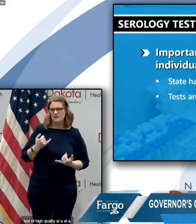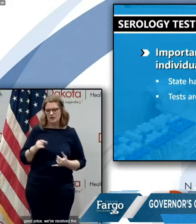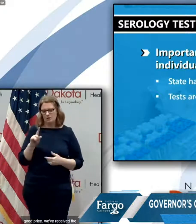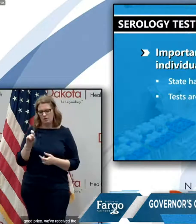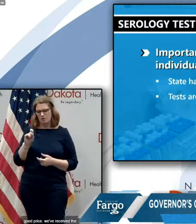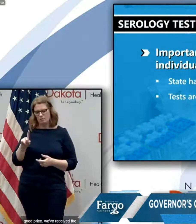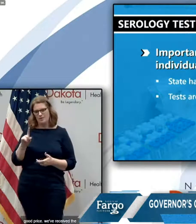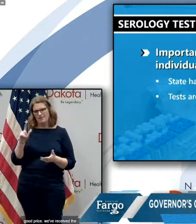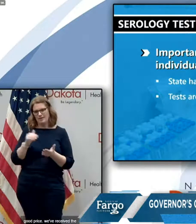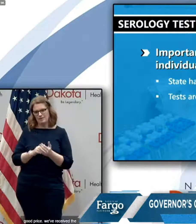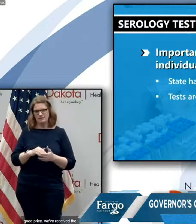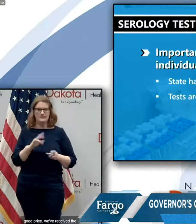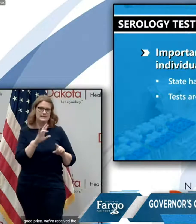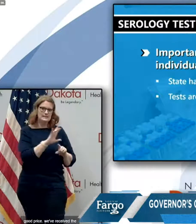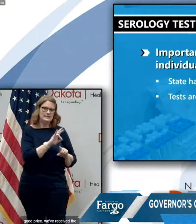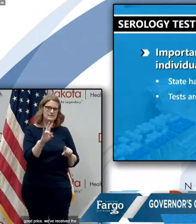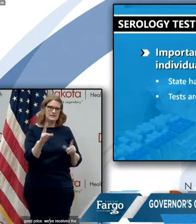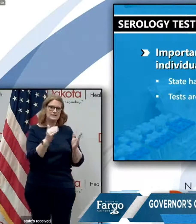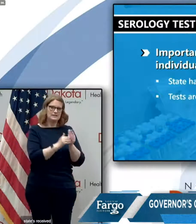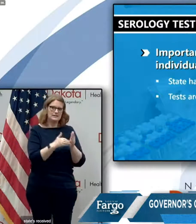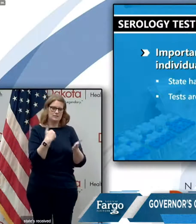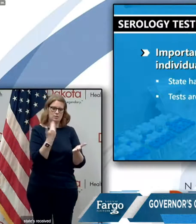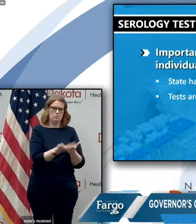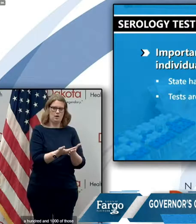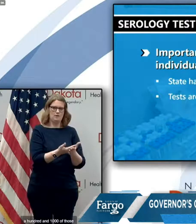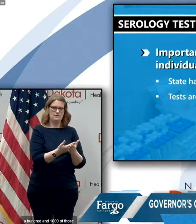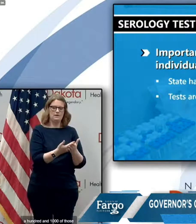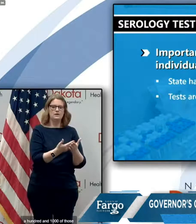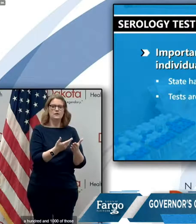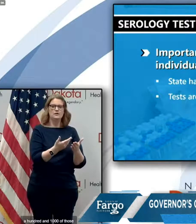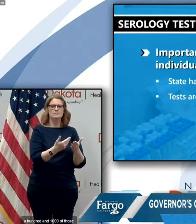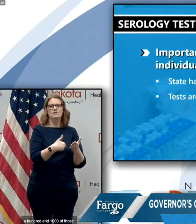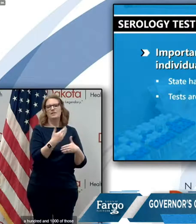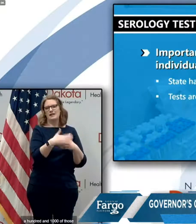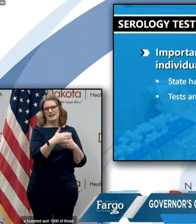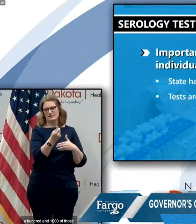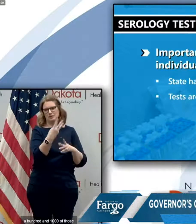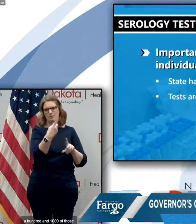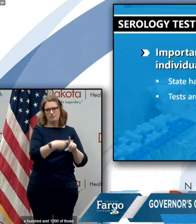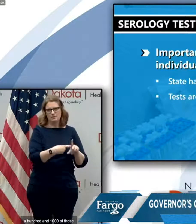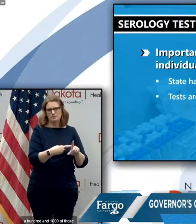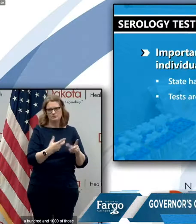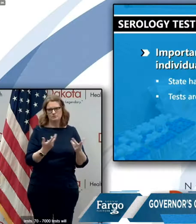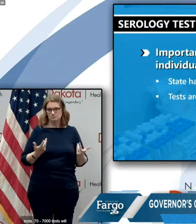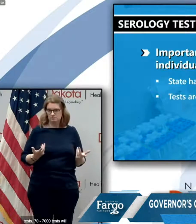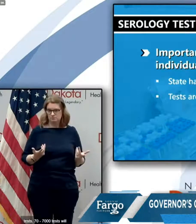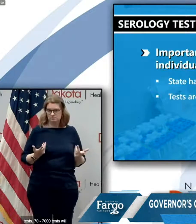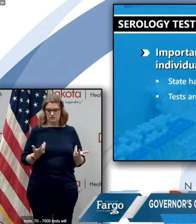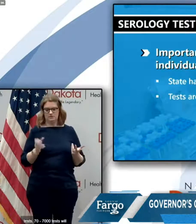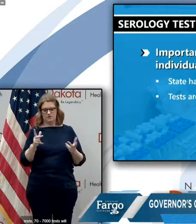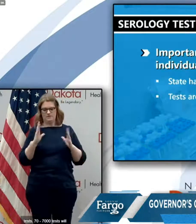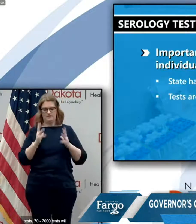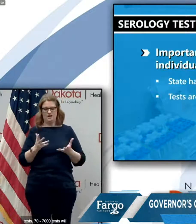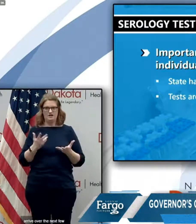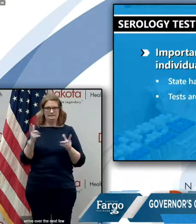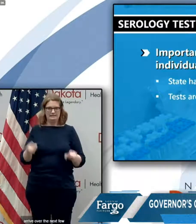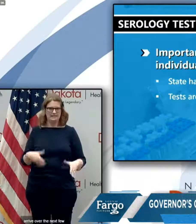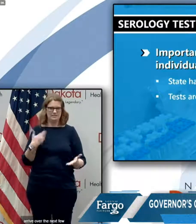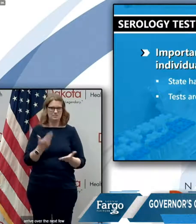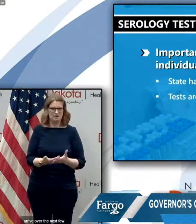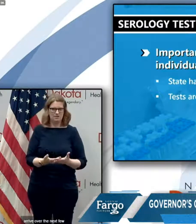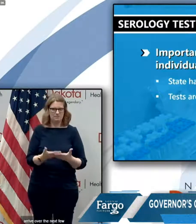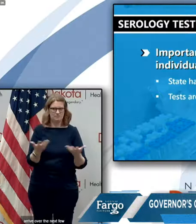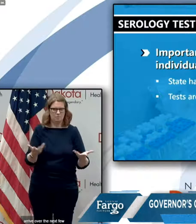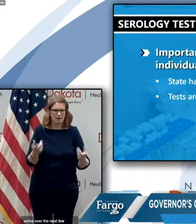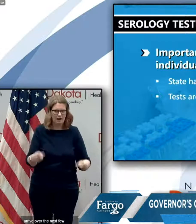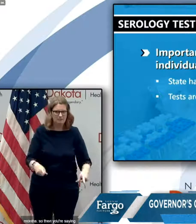tests. 77,000 tests will arrive over the next few months. So then you're saying, what's the plan with that? Well, the plan right now is to work